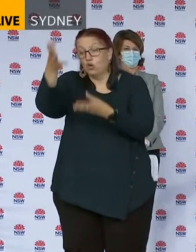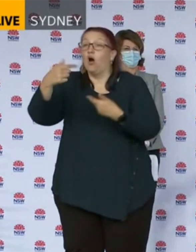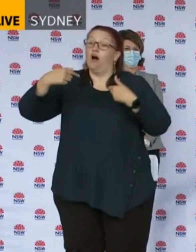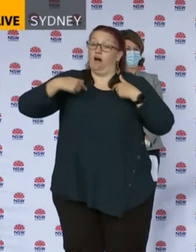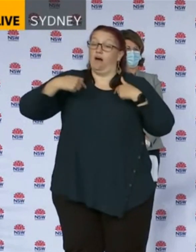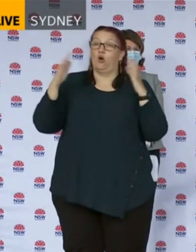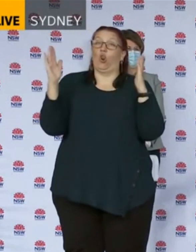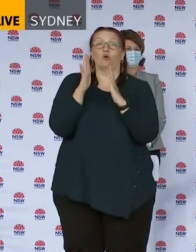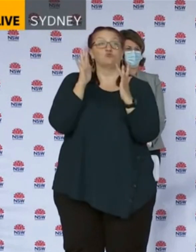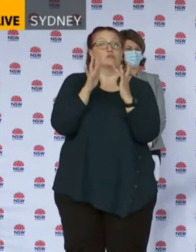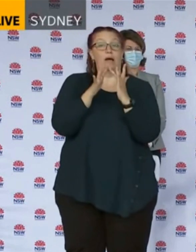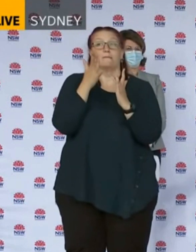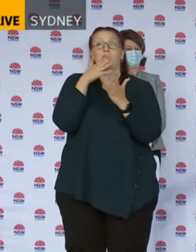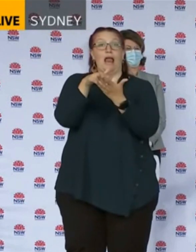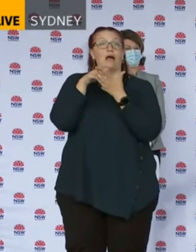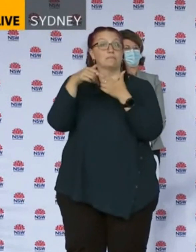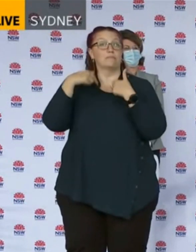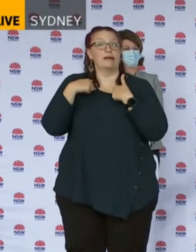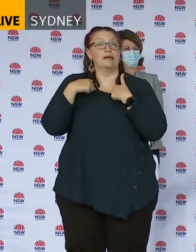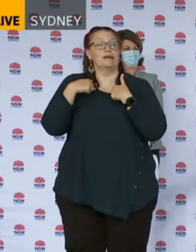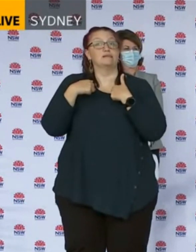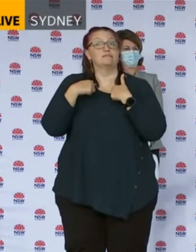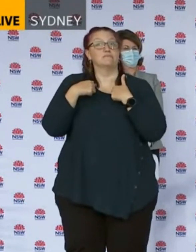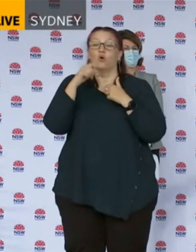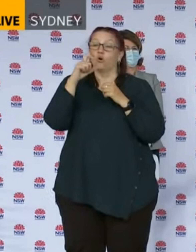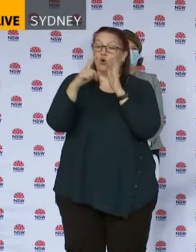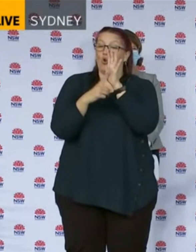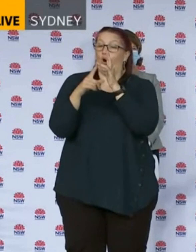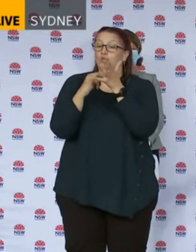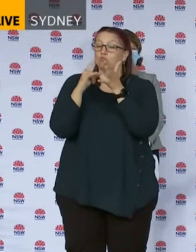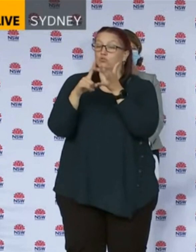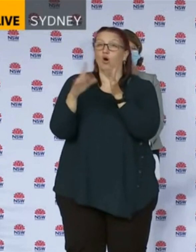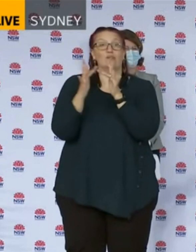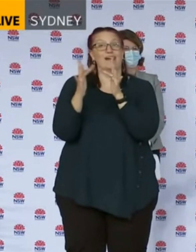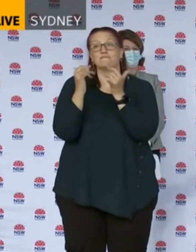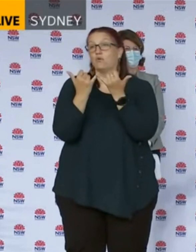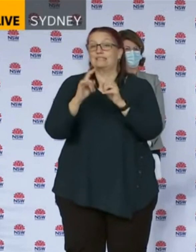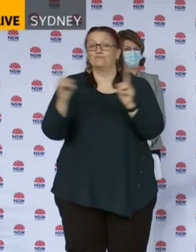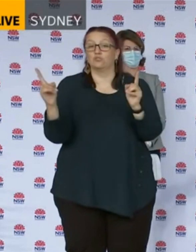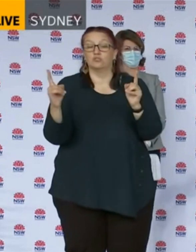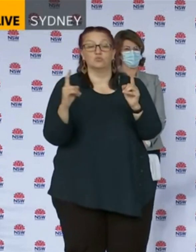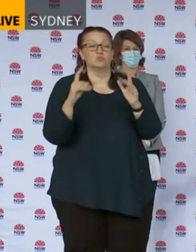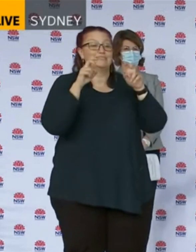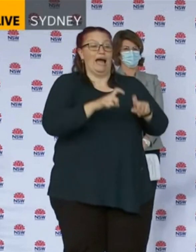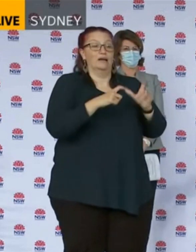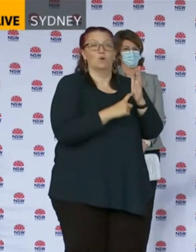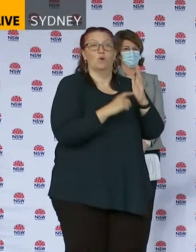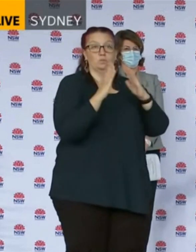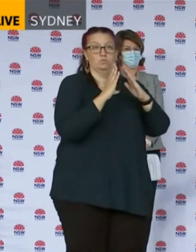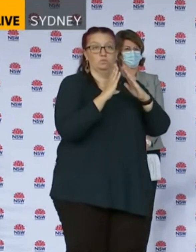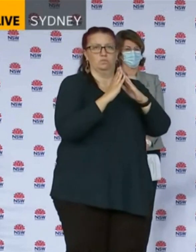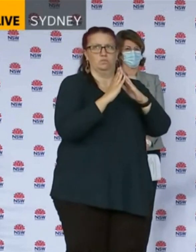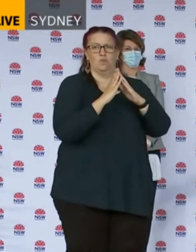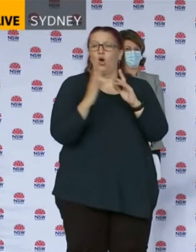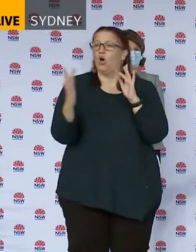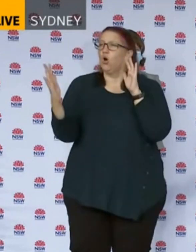them that you are a close contact. So close contacts are in a different form of isolation. They're required to isolate themselves from